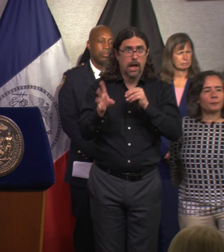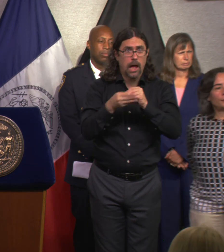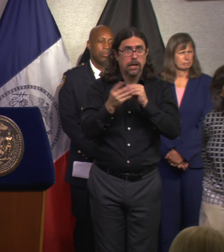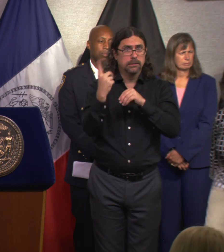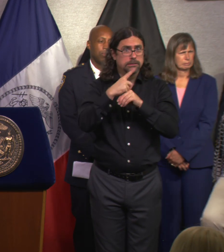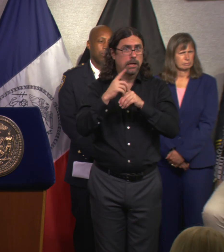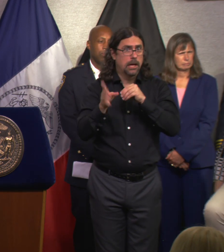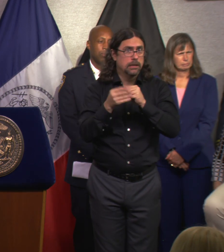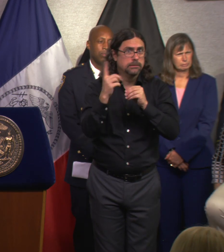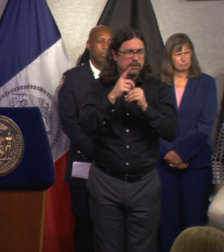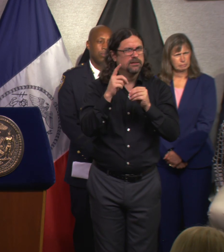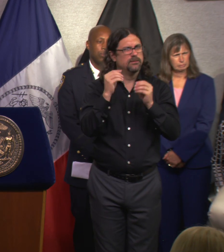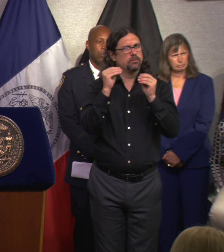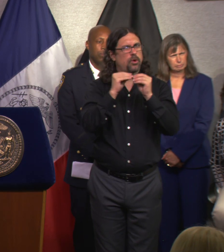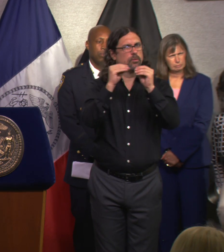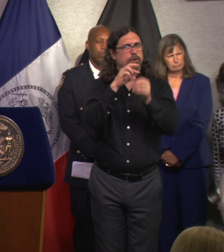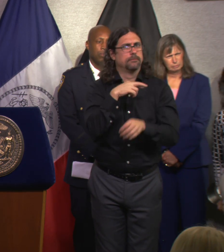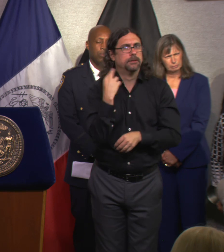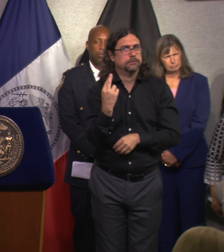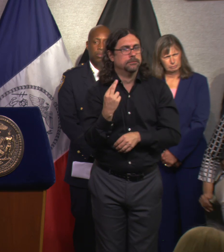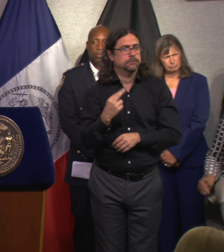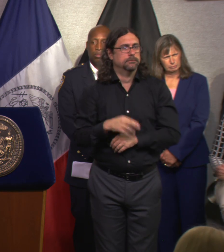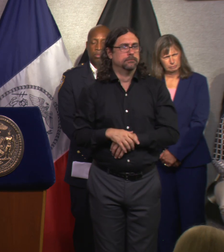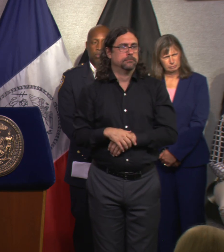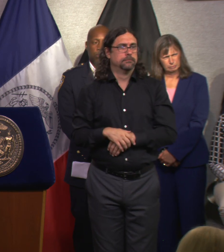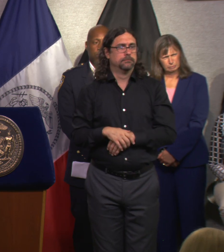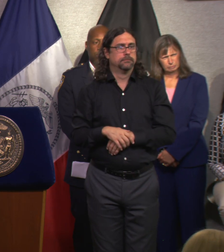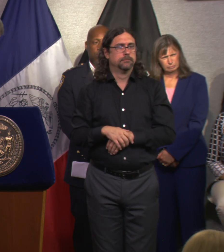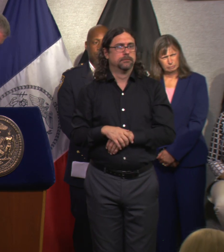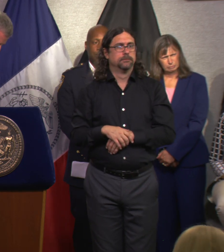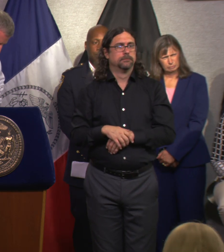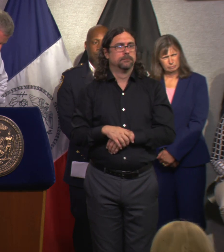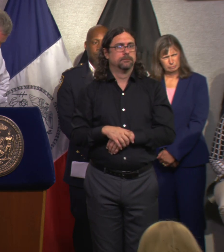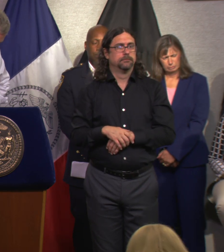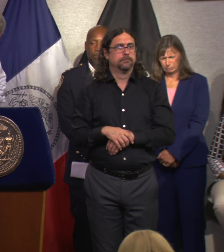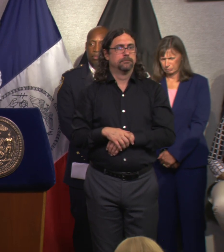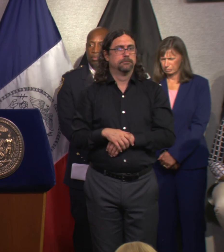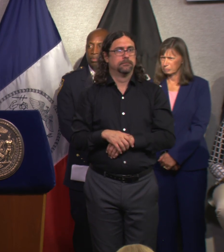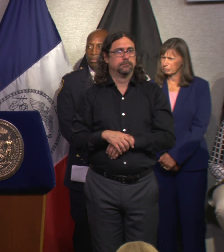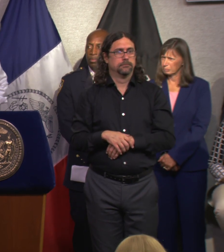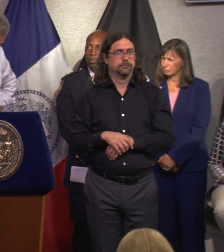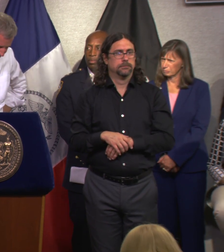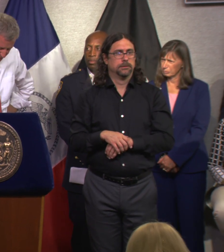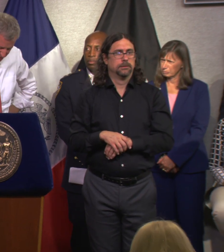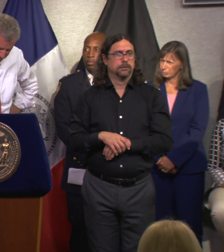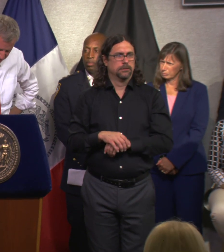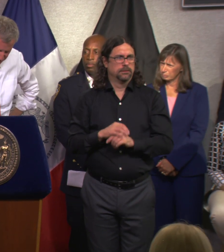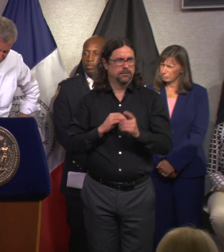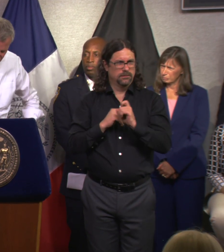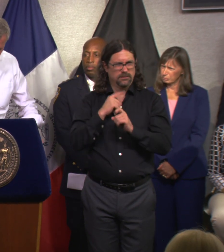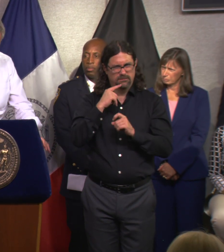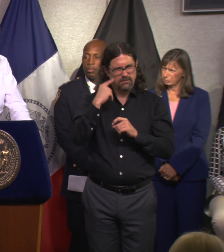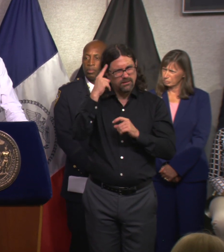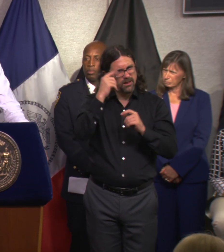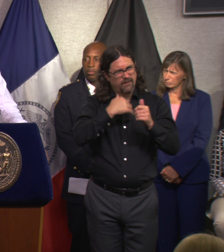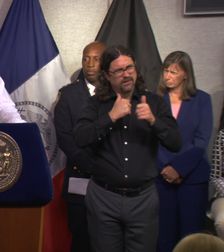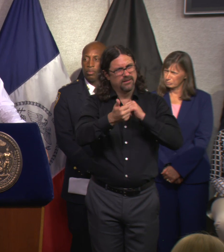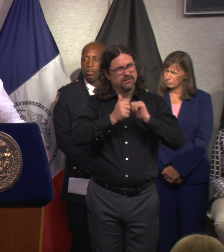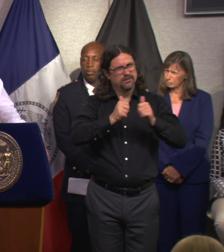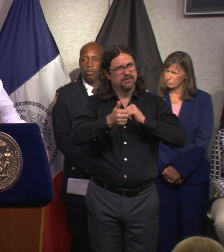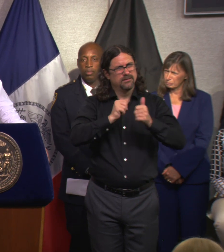there's a triathlon scheduled for Sunday? Yes. Anything? I'll start and then Commissioner Criswell will weigh